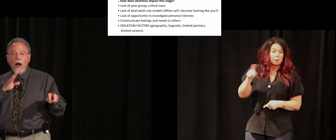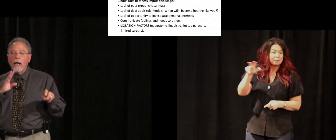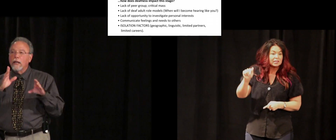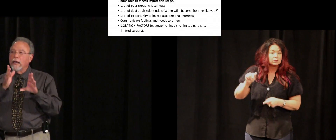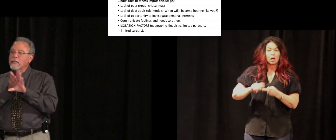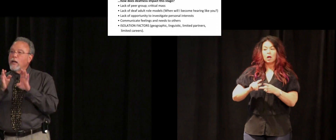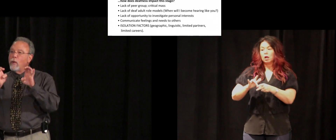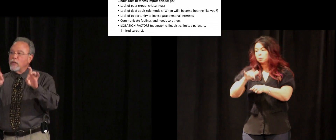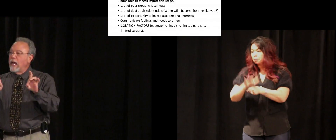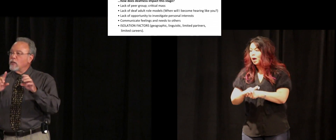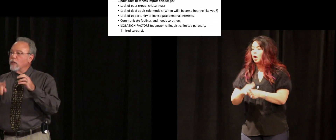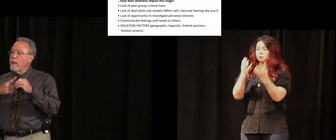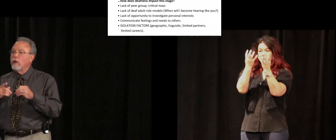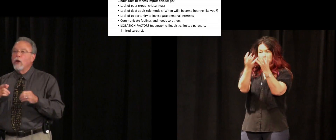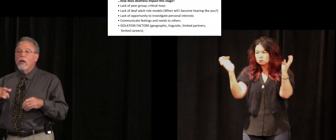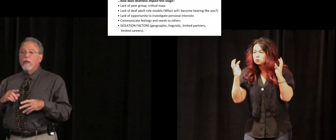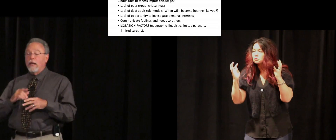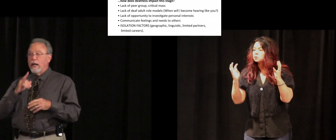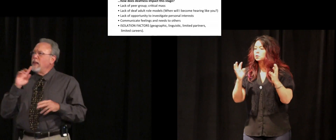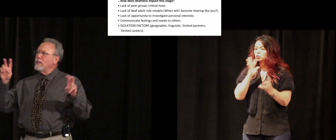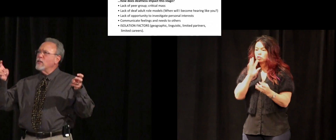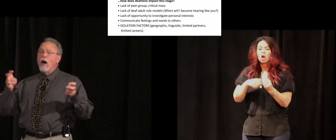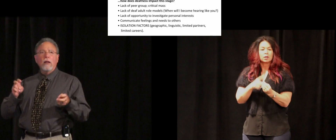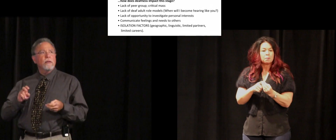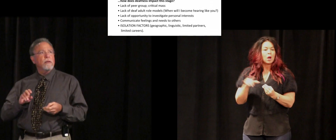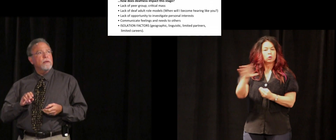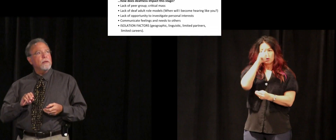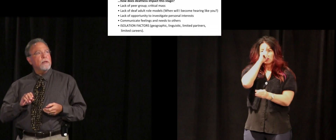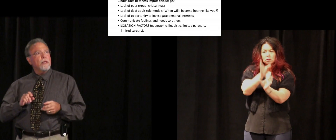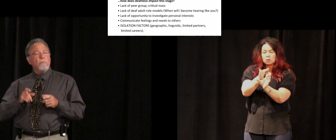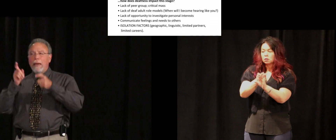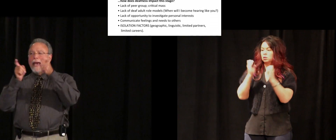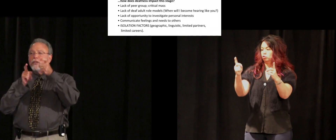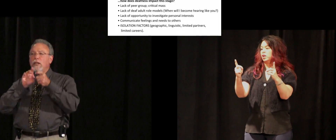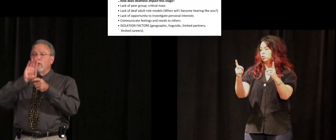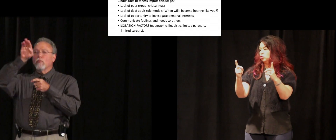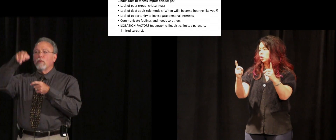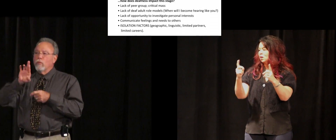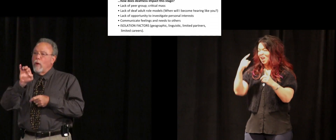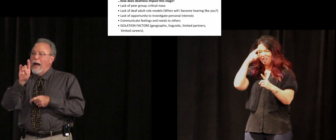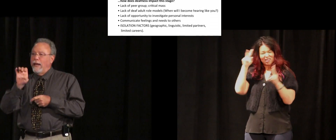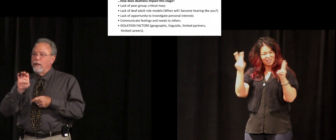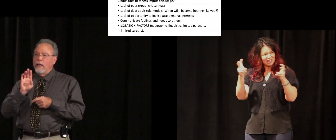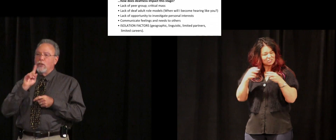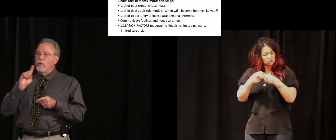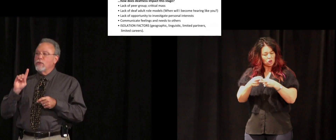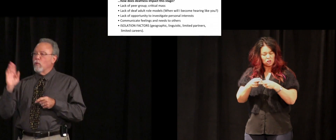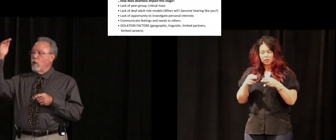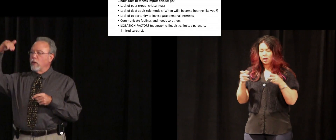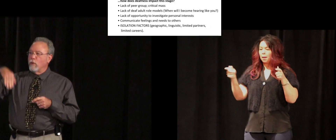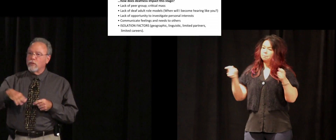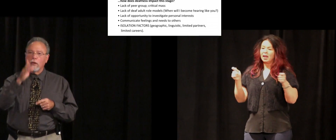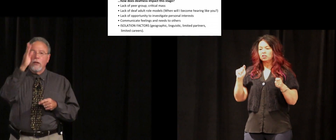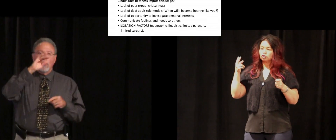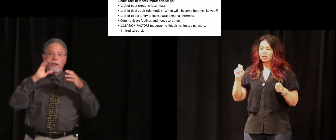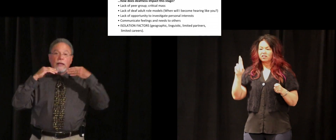Which means it requires a level of understanding of emotions inside of us first to do that.